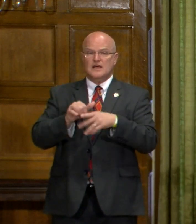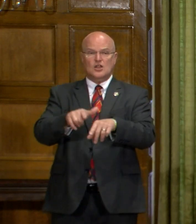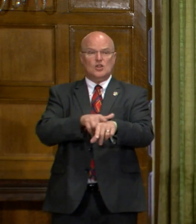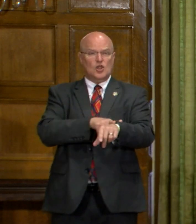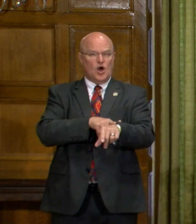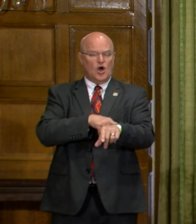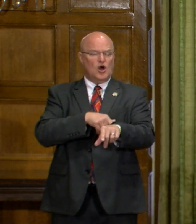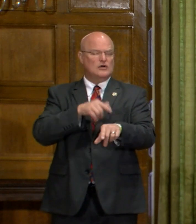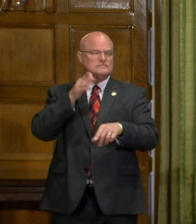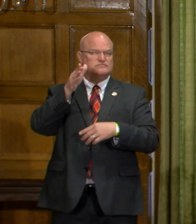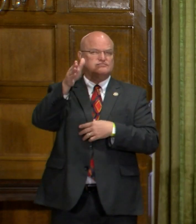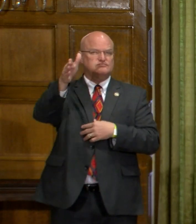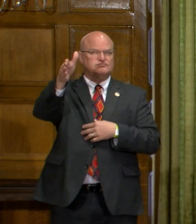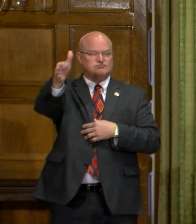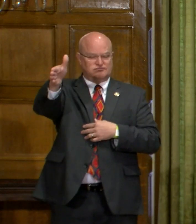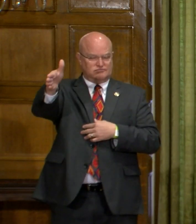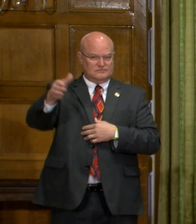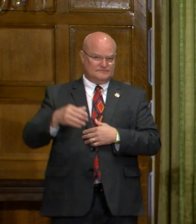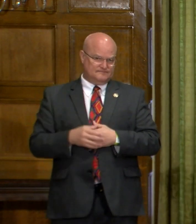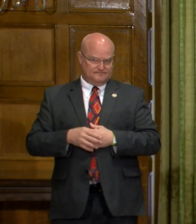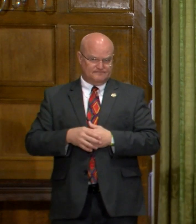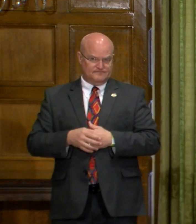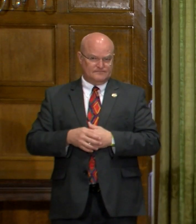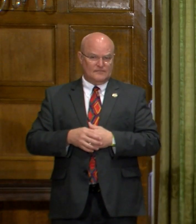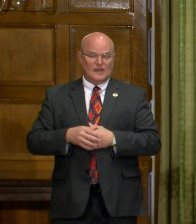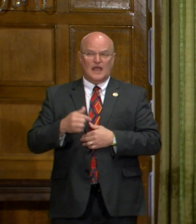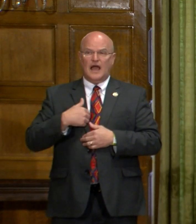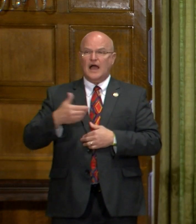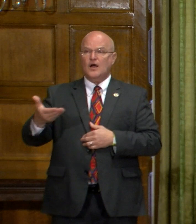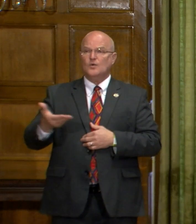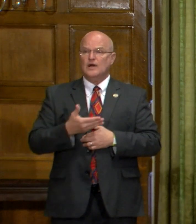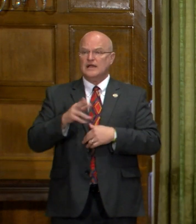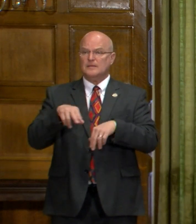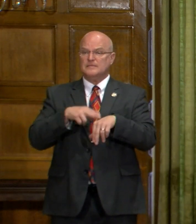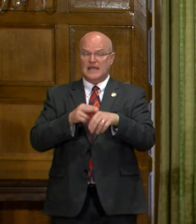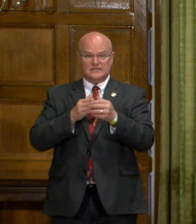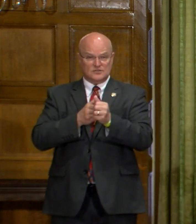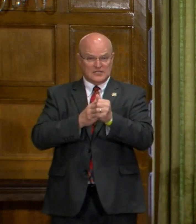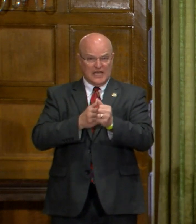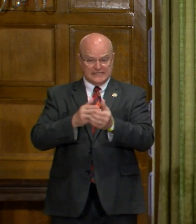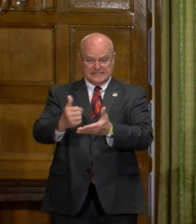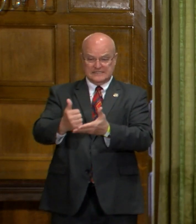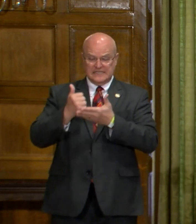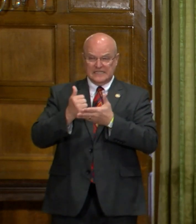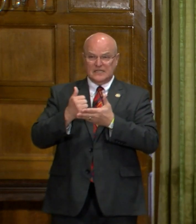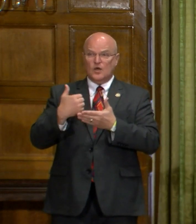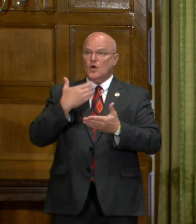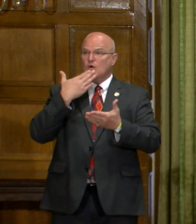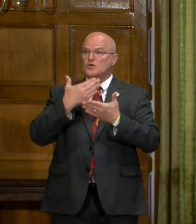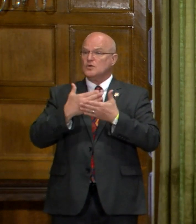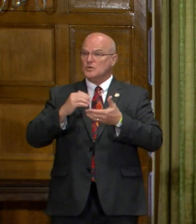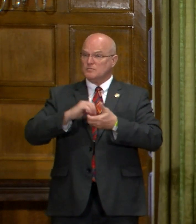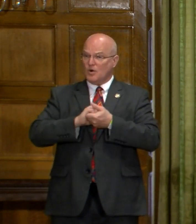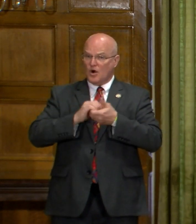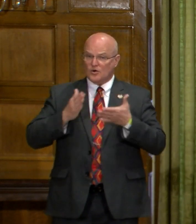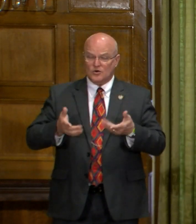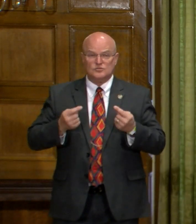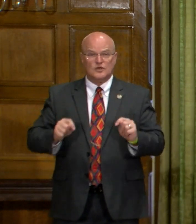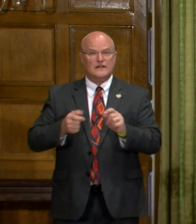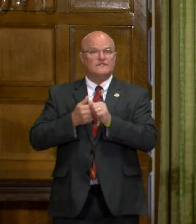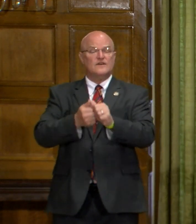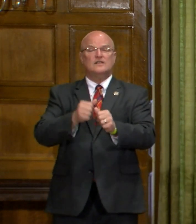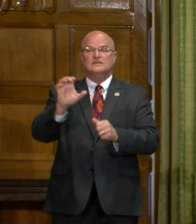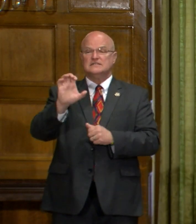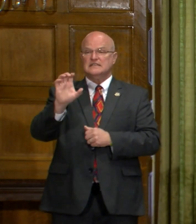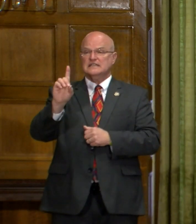long distance running standpoint. I welcome national guidance and assistance. We've been a good partner. We've tried to follow